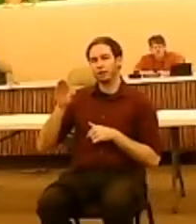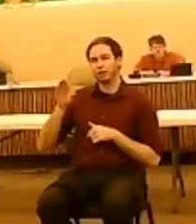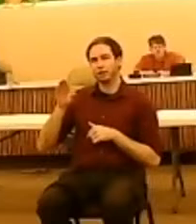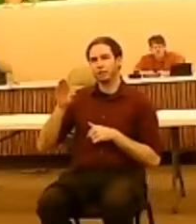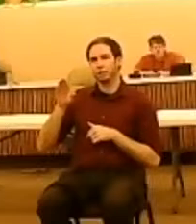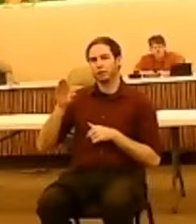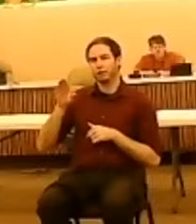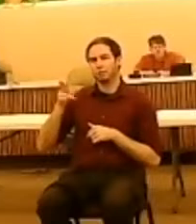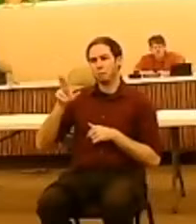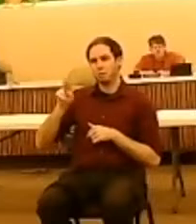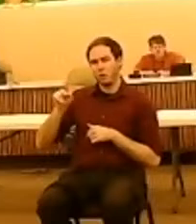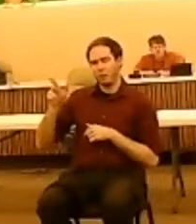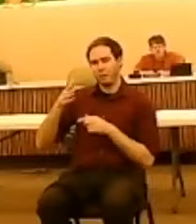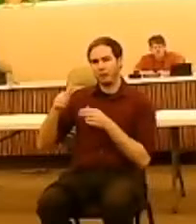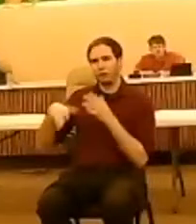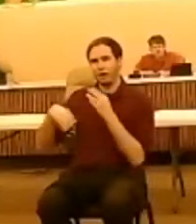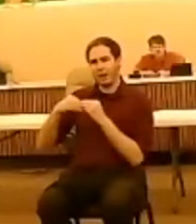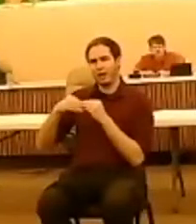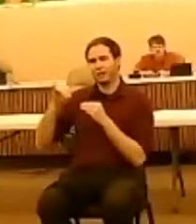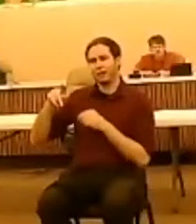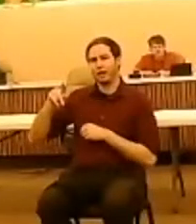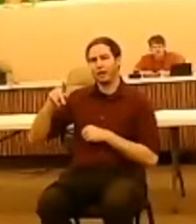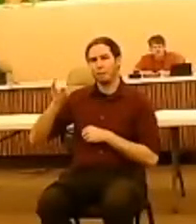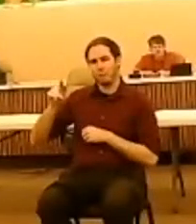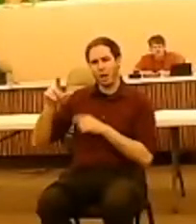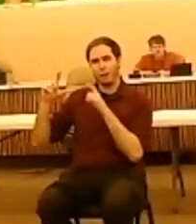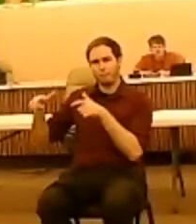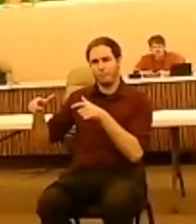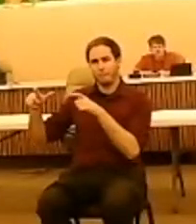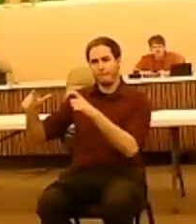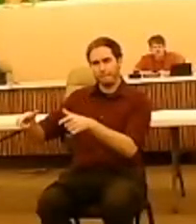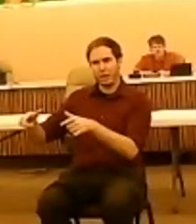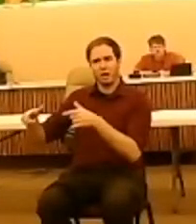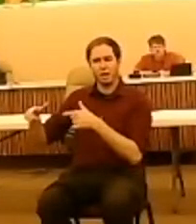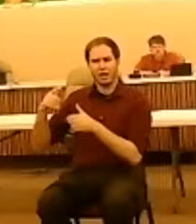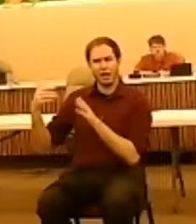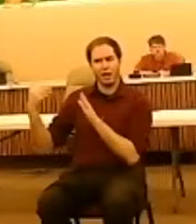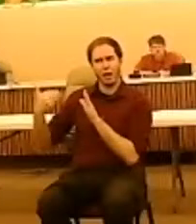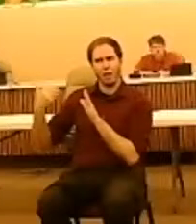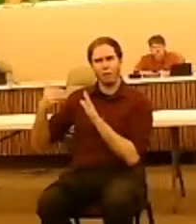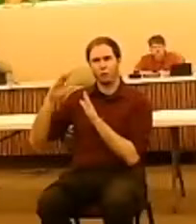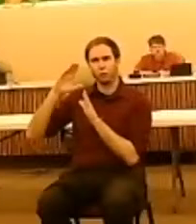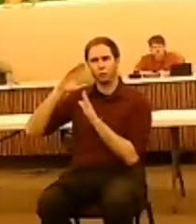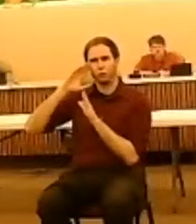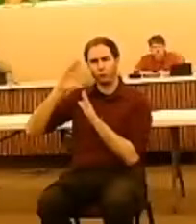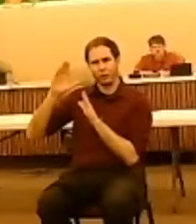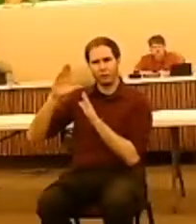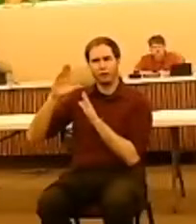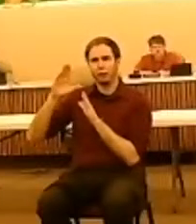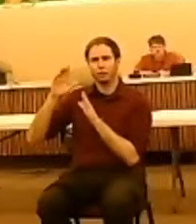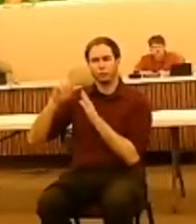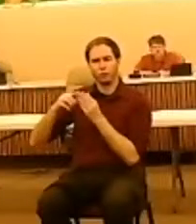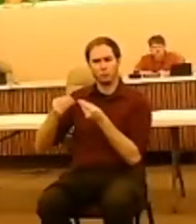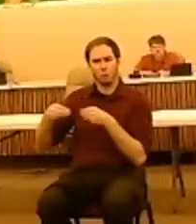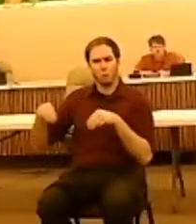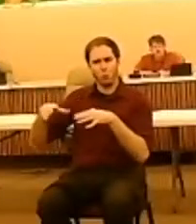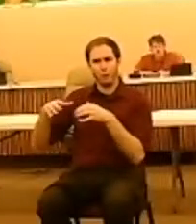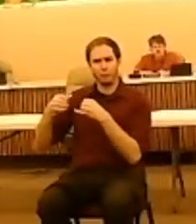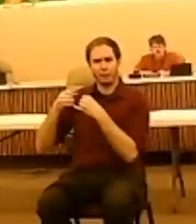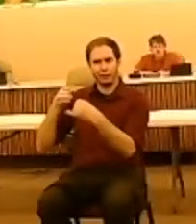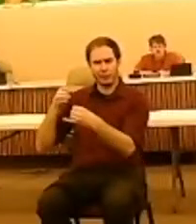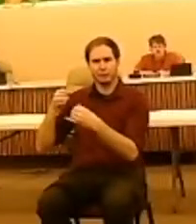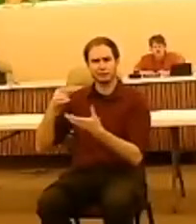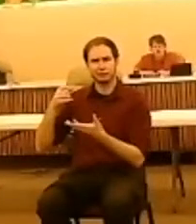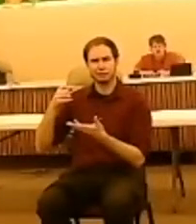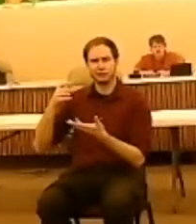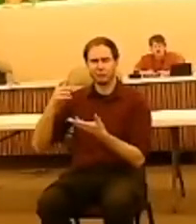down, the ponds that they have, how close are they going to be to like the property lines, these lakes